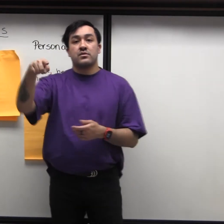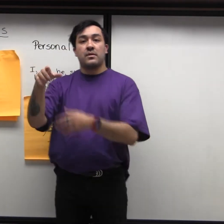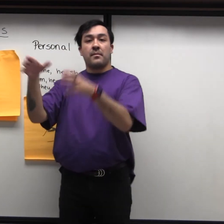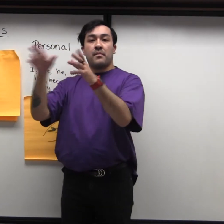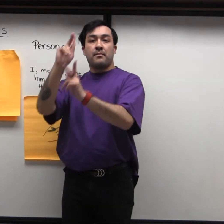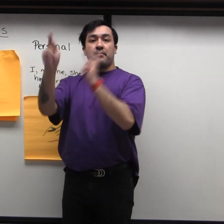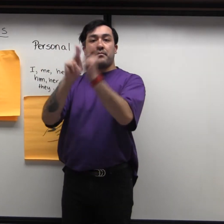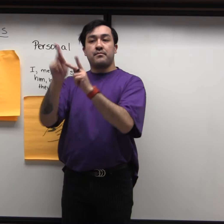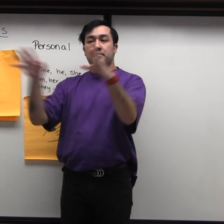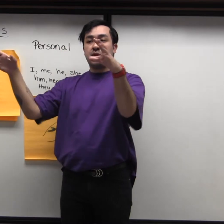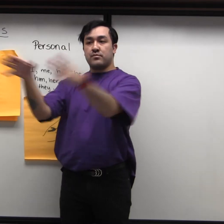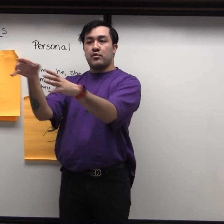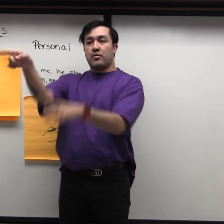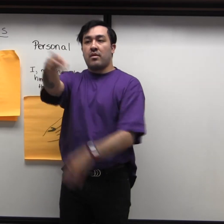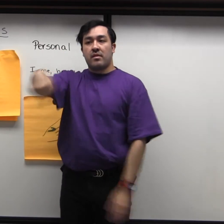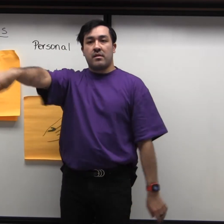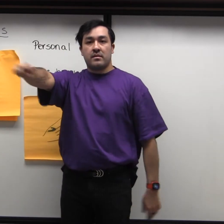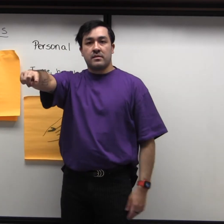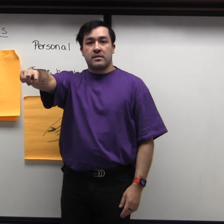Supposedly, there is a group of people,